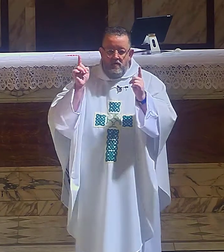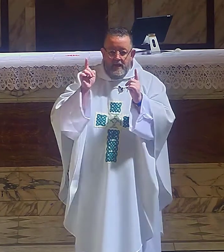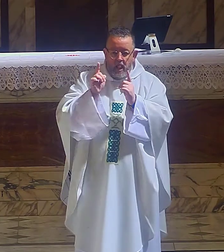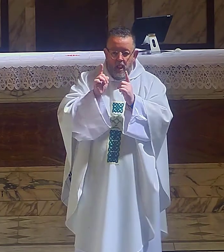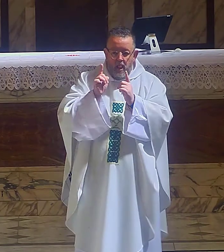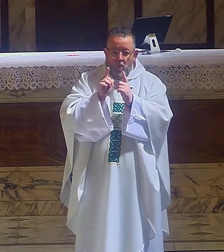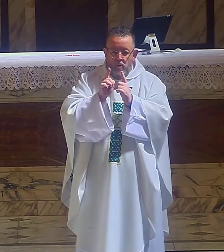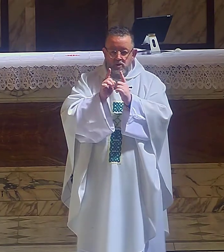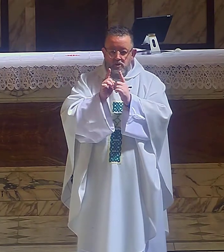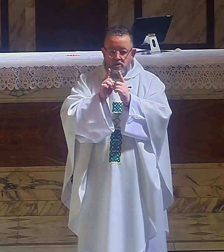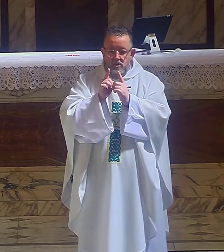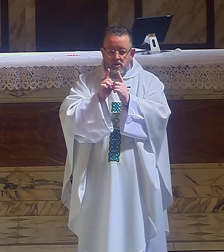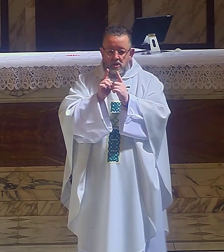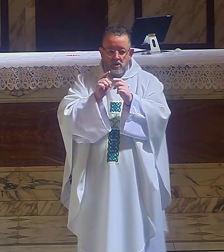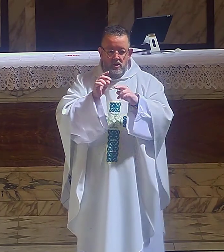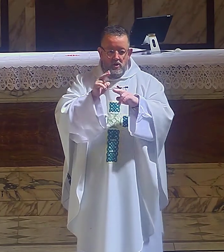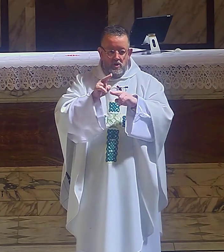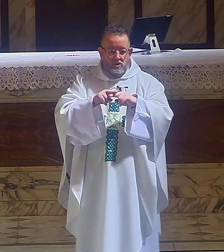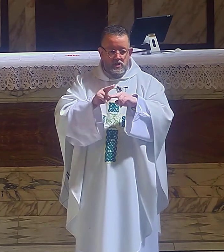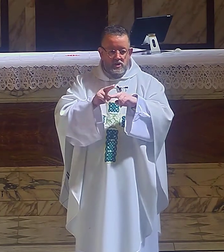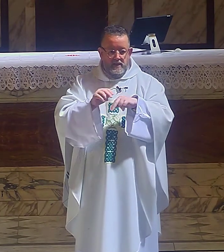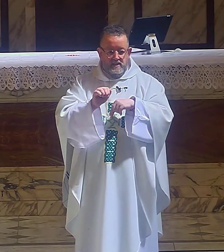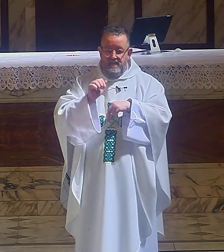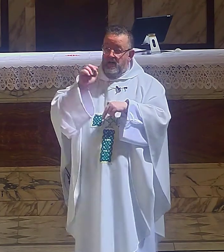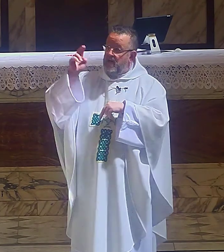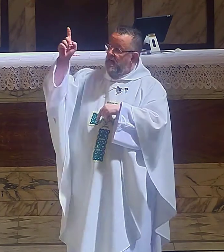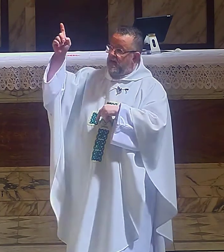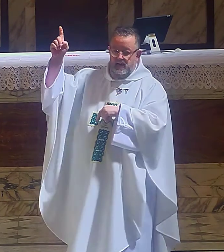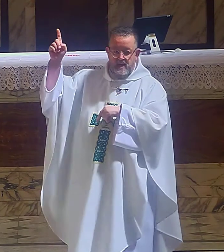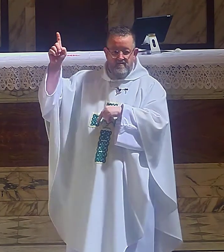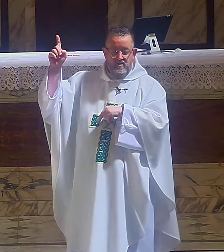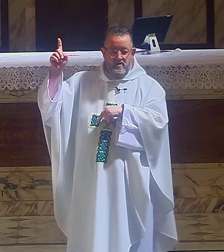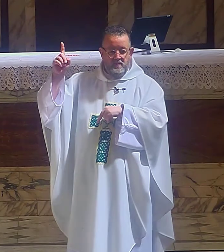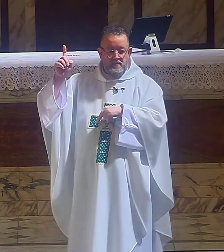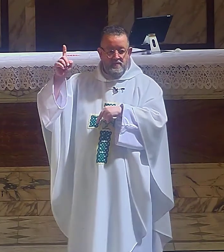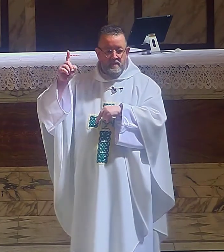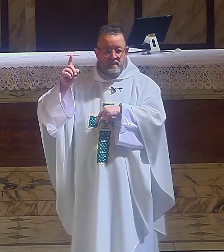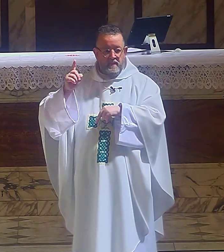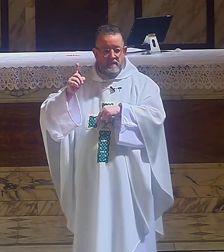very close to his Father in heaven.